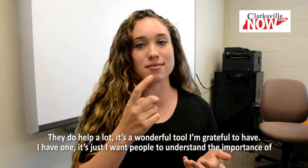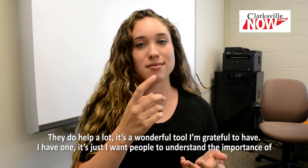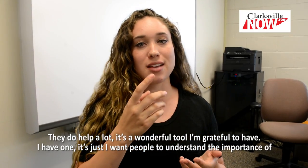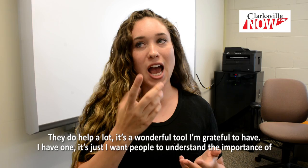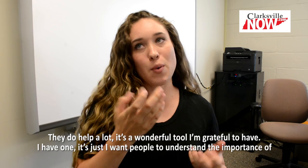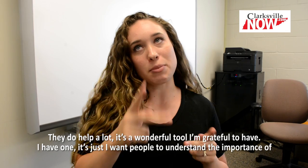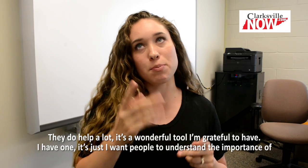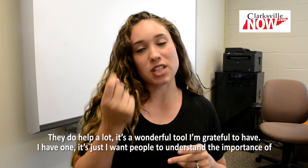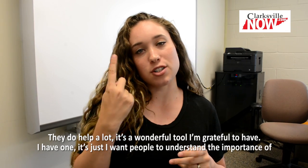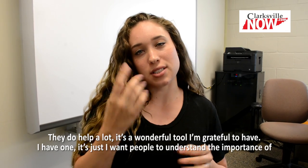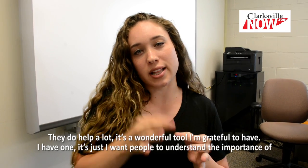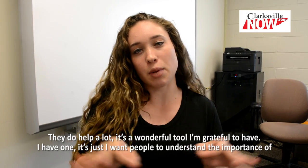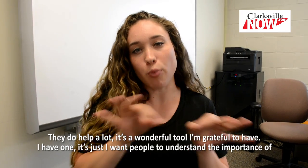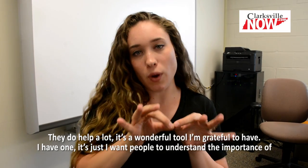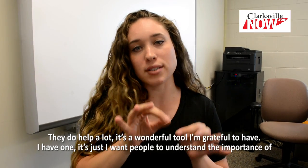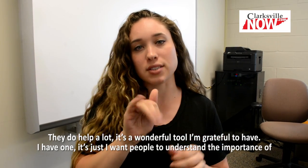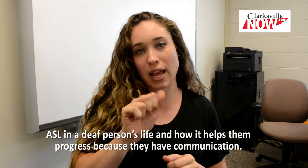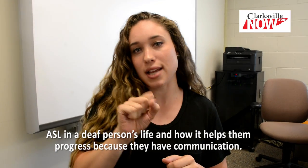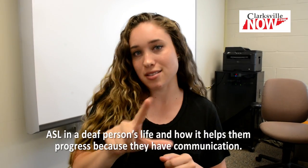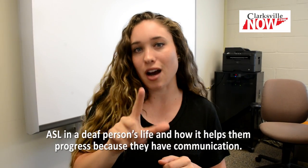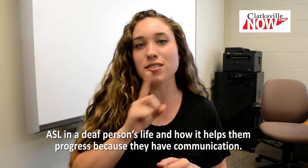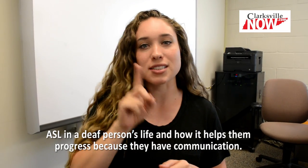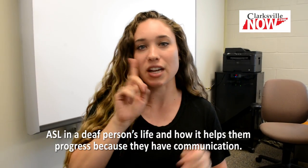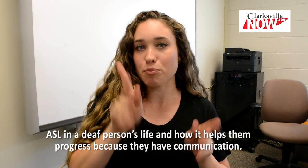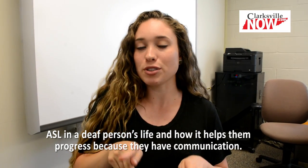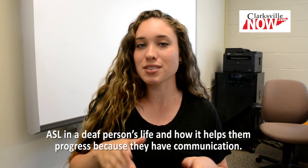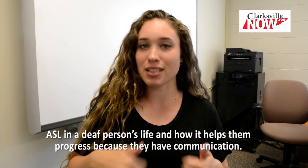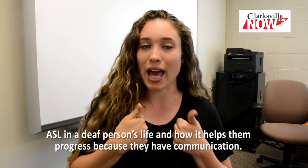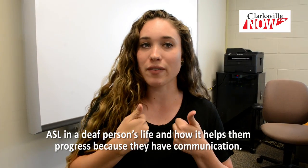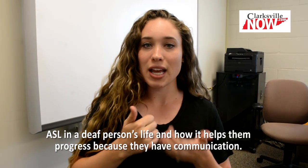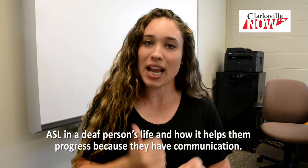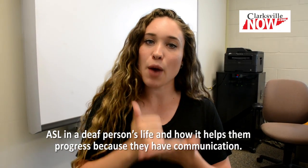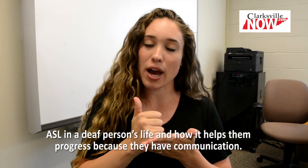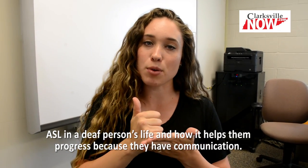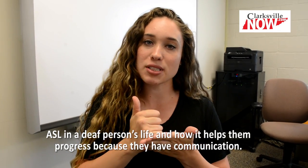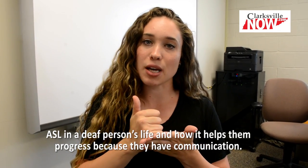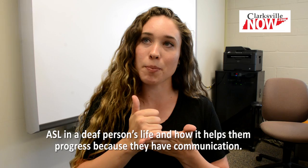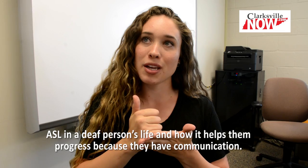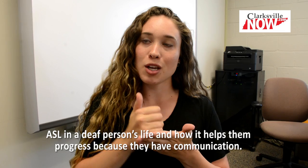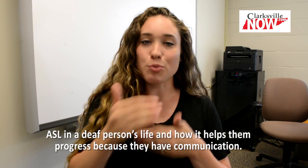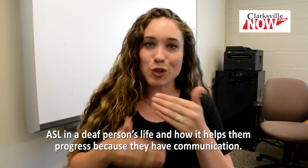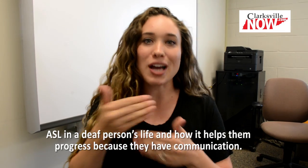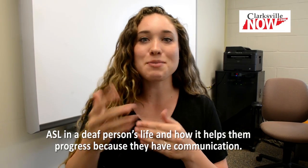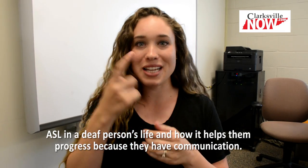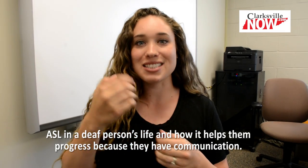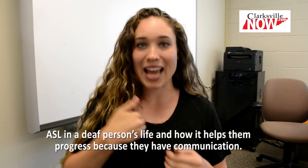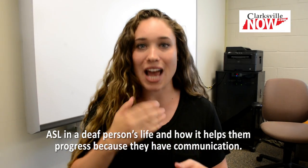I want people to understand the importance of ASL in a deaf person's life, and how it helps them progress because they have